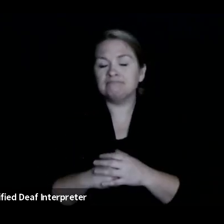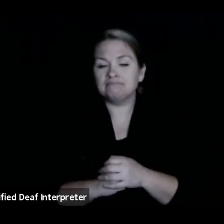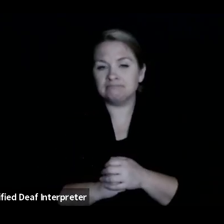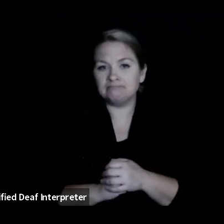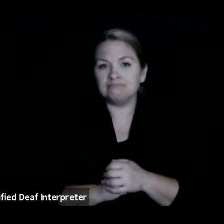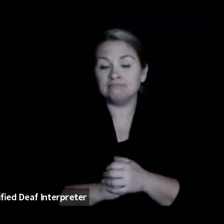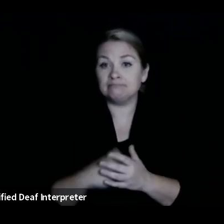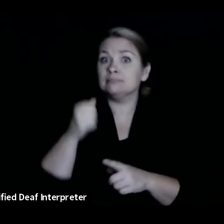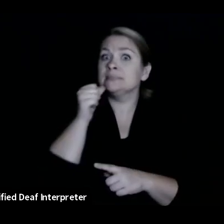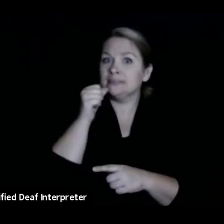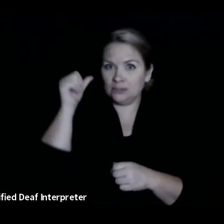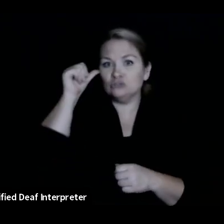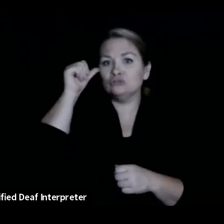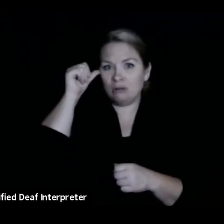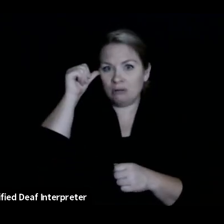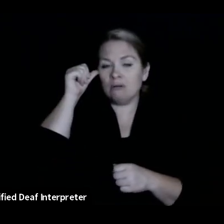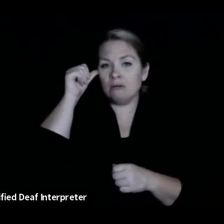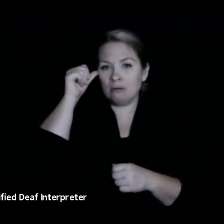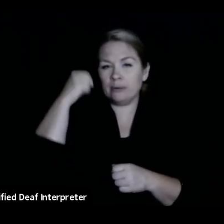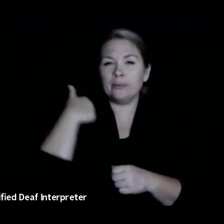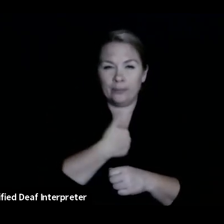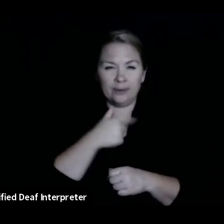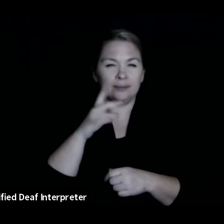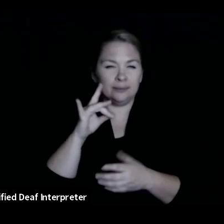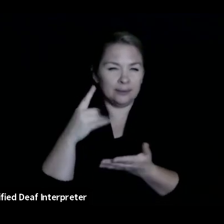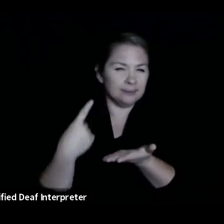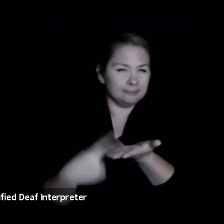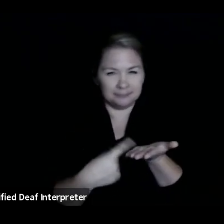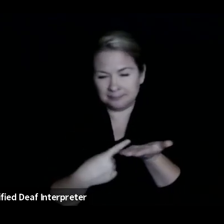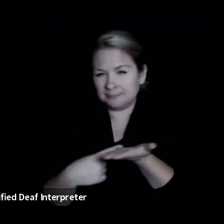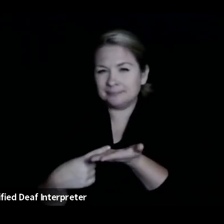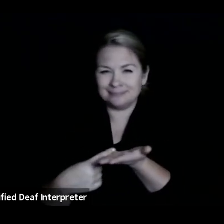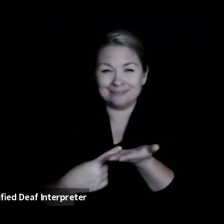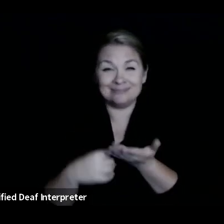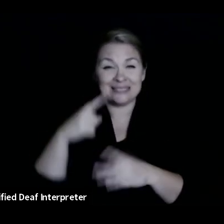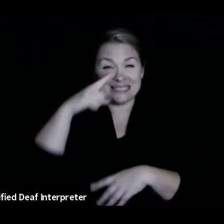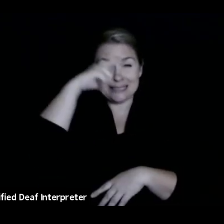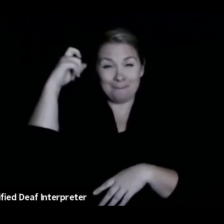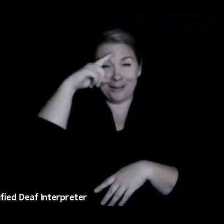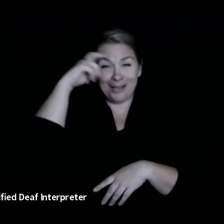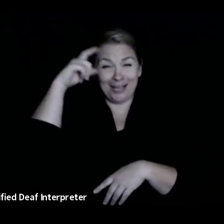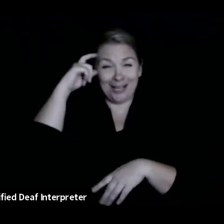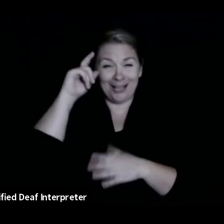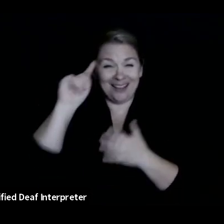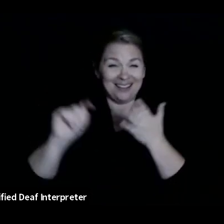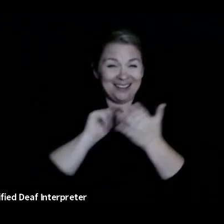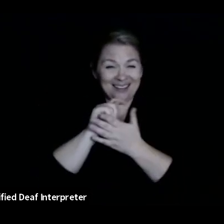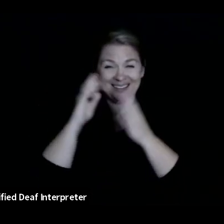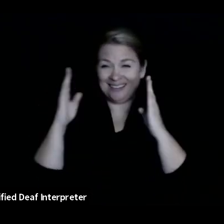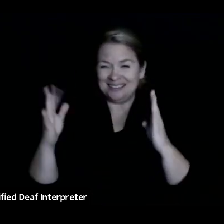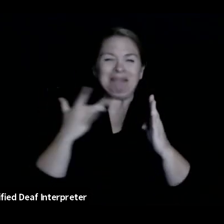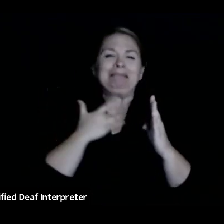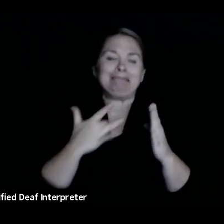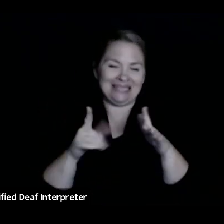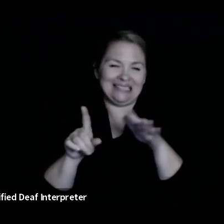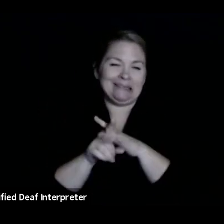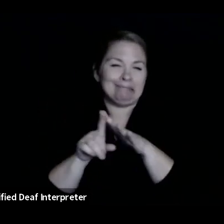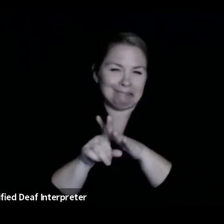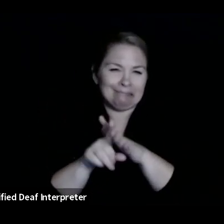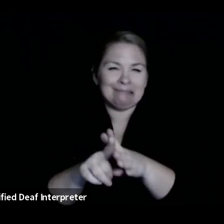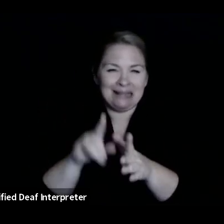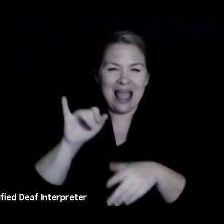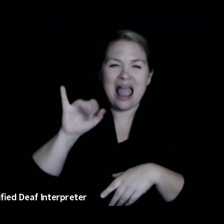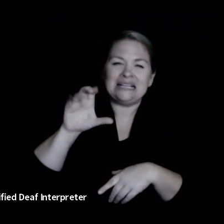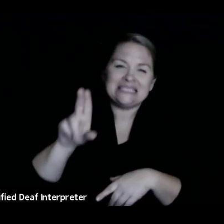is more trauma happening. I think people are out doing things more than